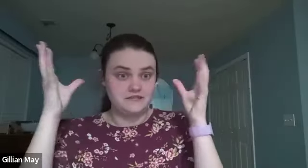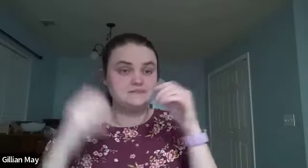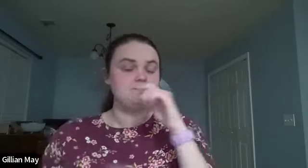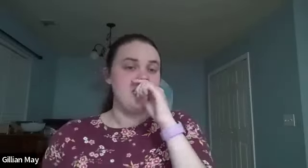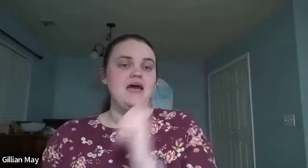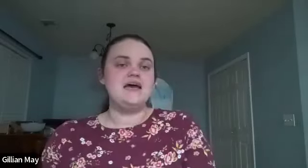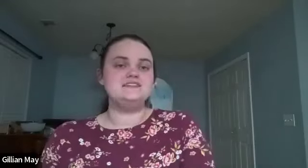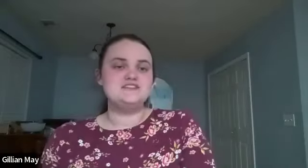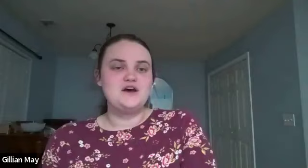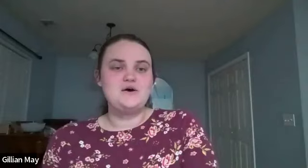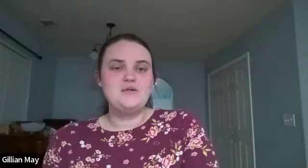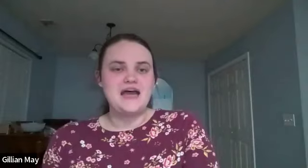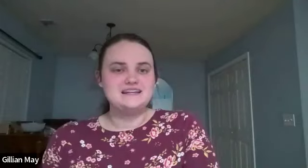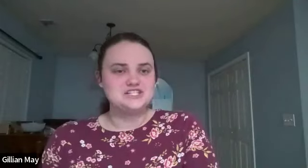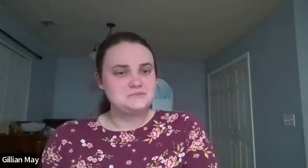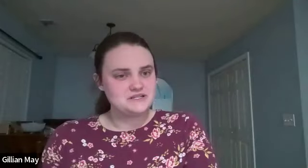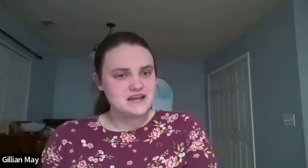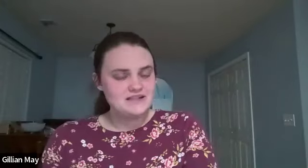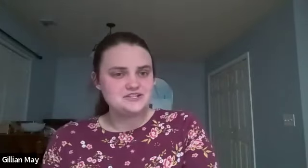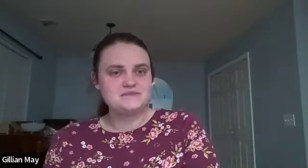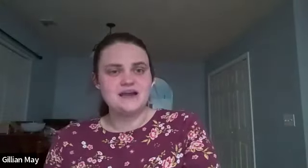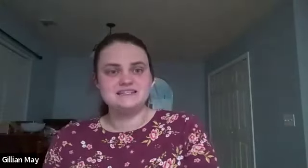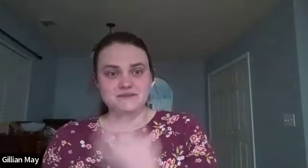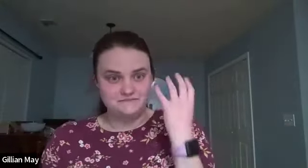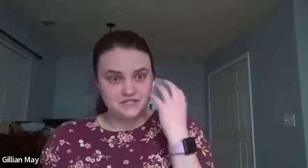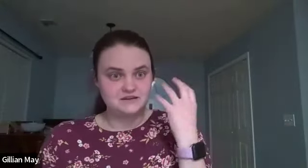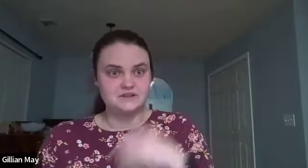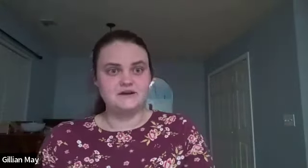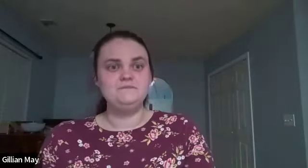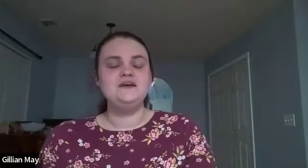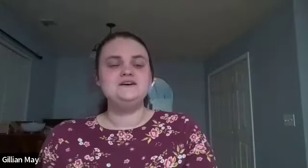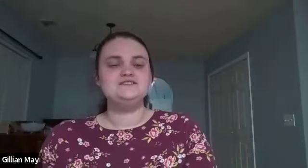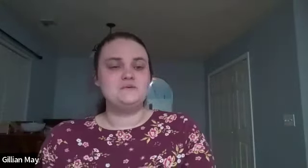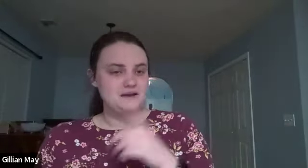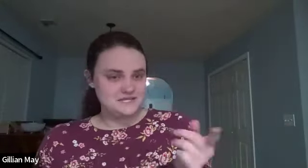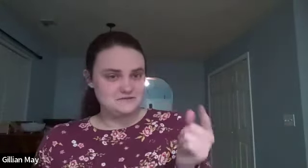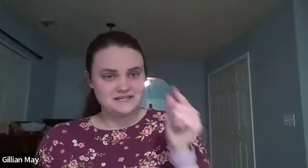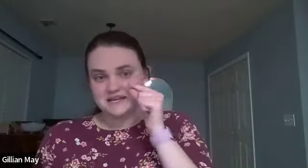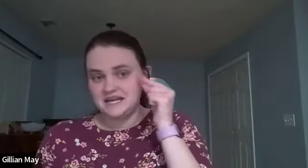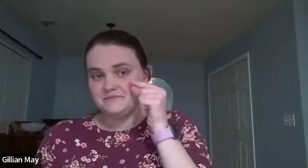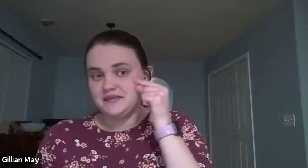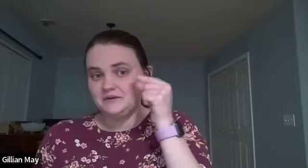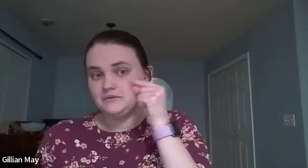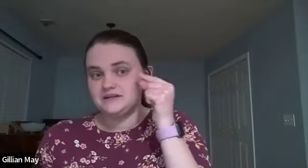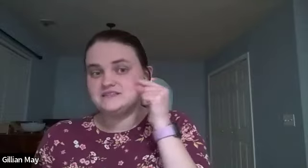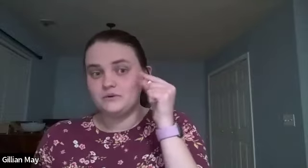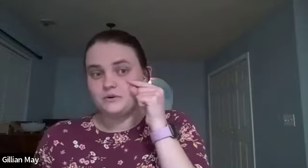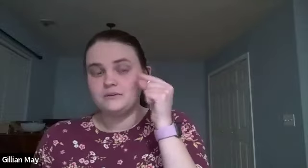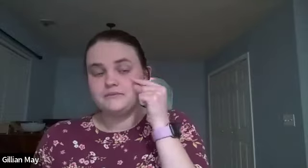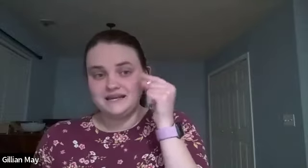face. And so that is just a personality trait of mine, is that my cheeks get really red. So when I was given my sign name, it was for my